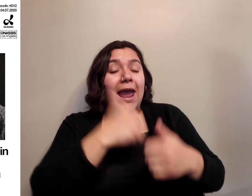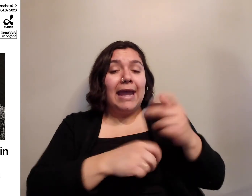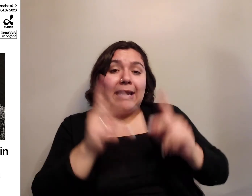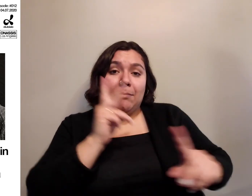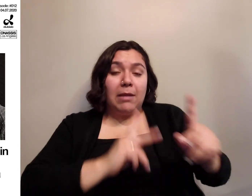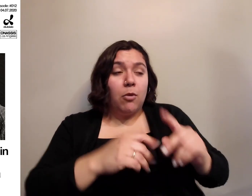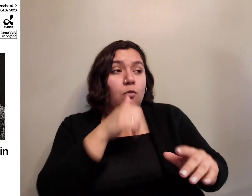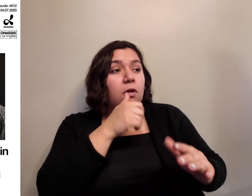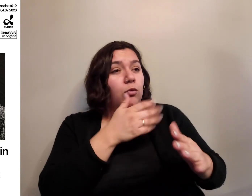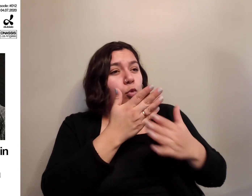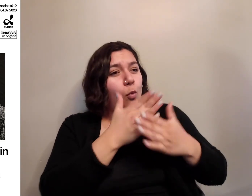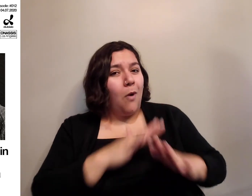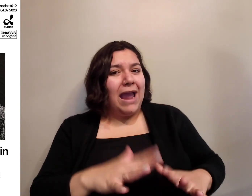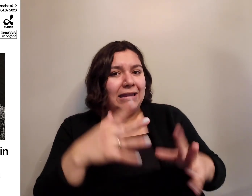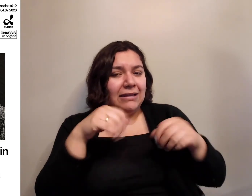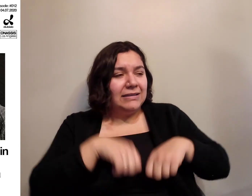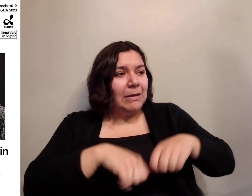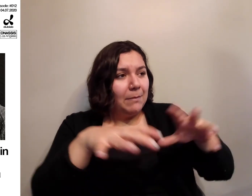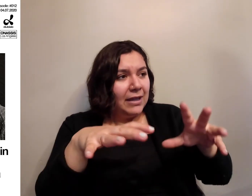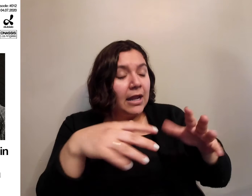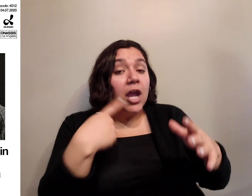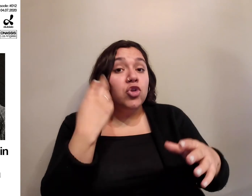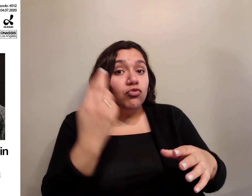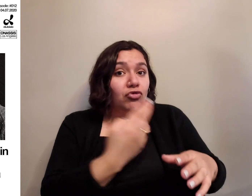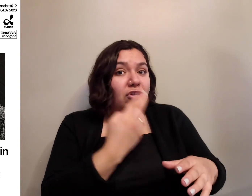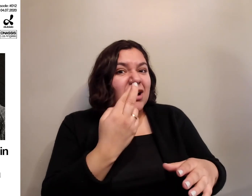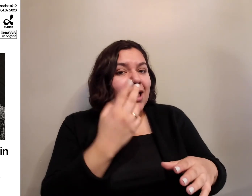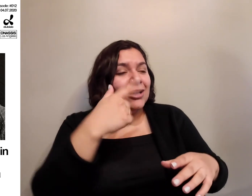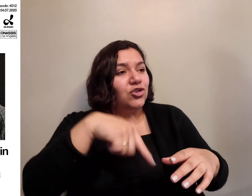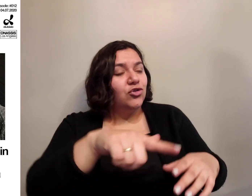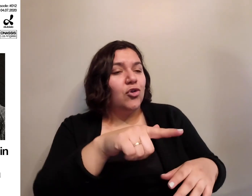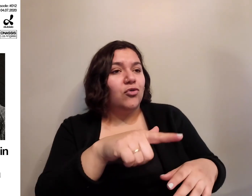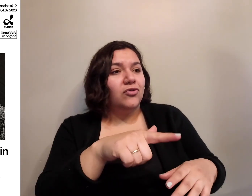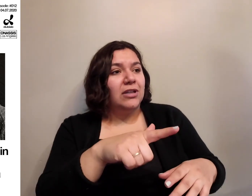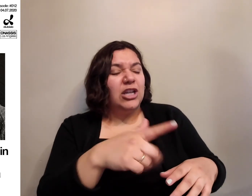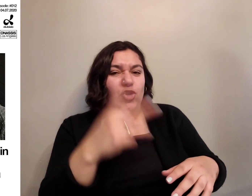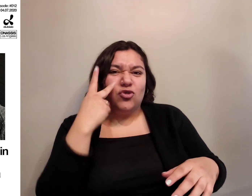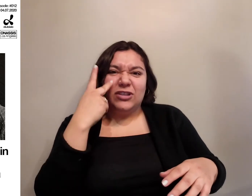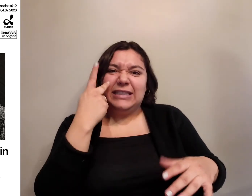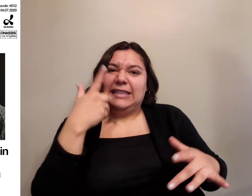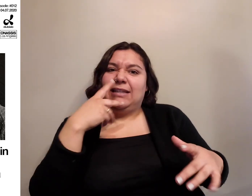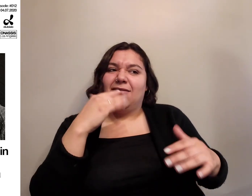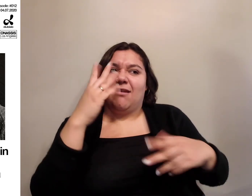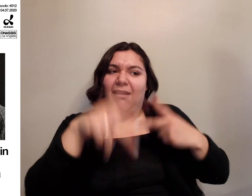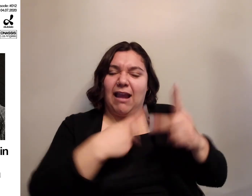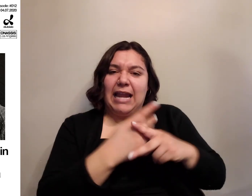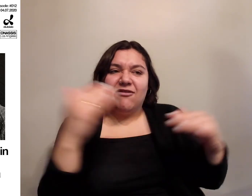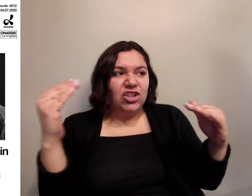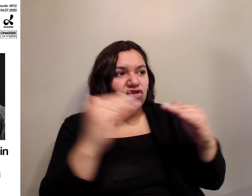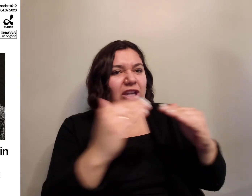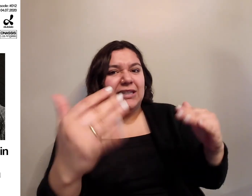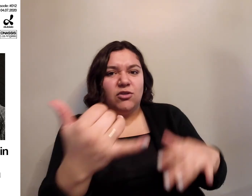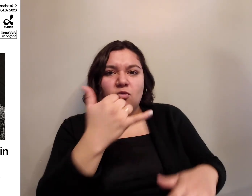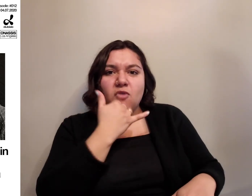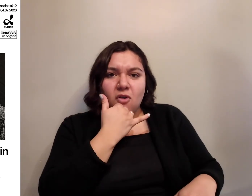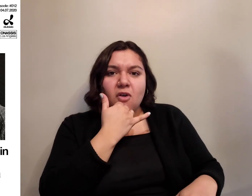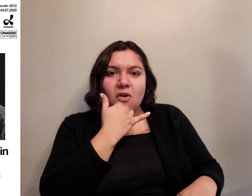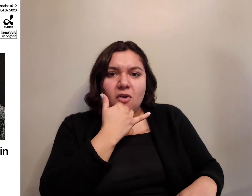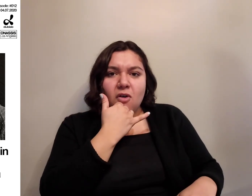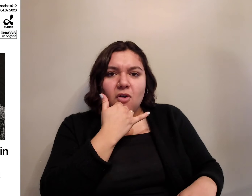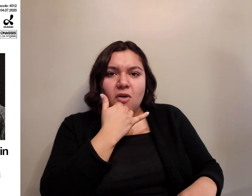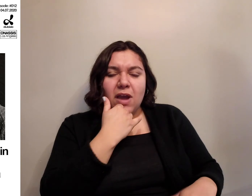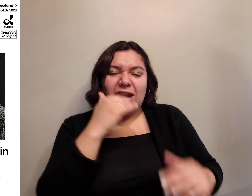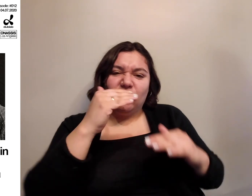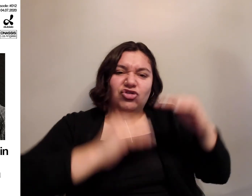quietly submit to, and you have found out the exact measure of injustice and wrong which will be